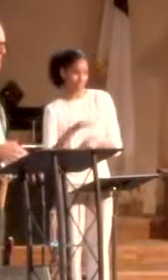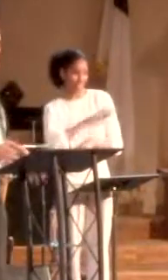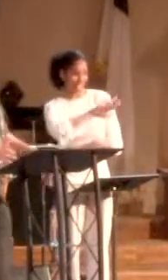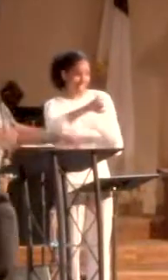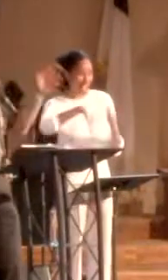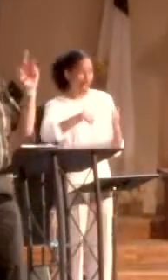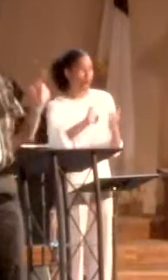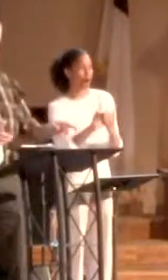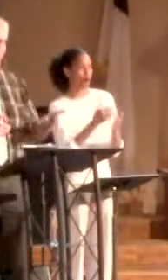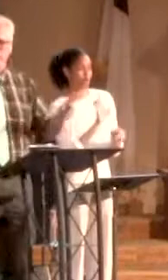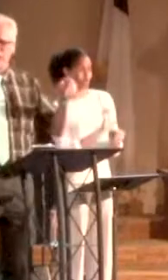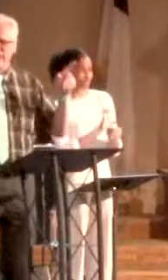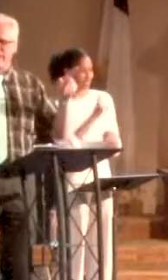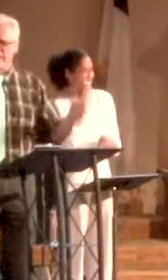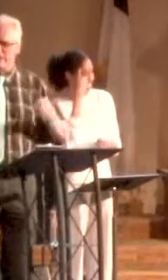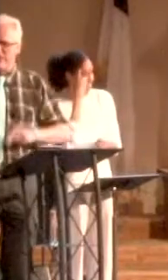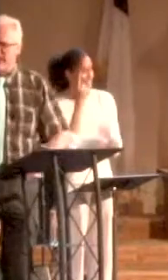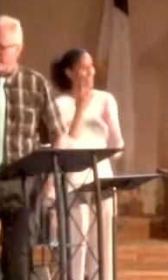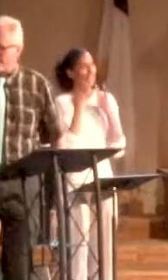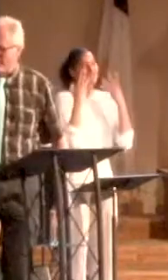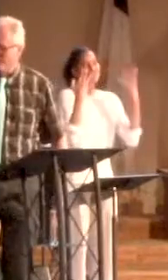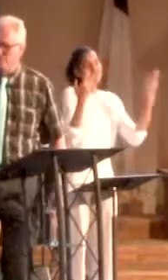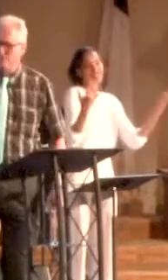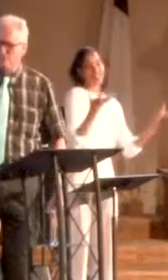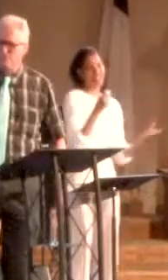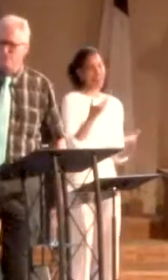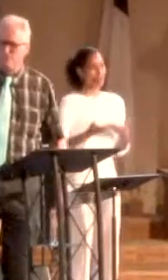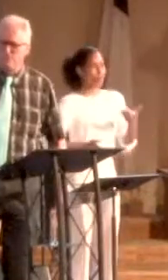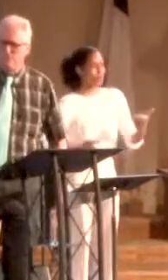friendly and welcoming congregation.